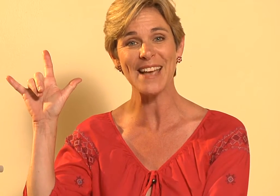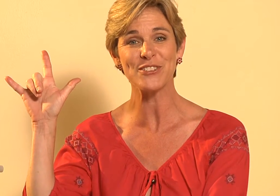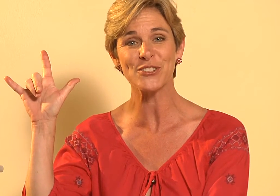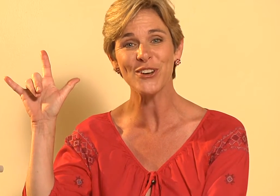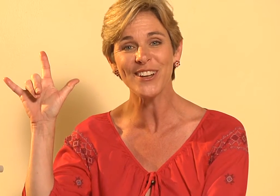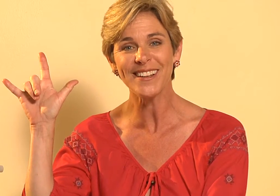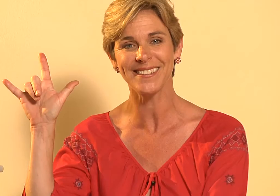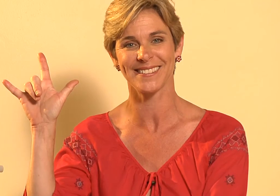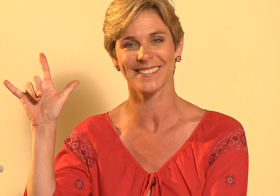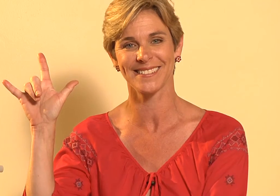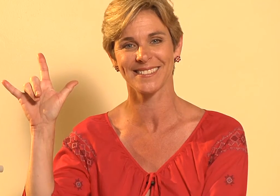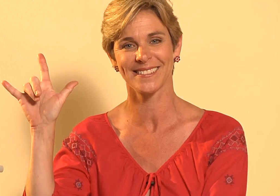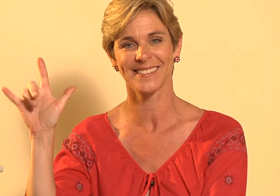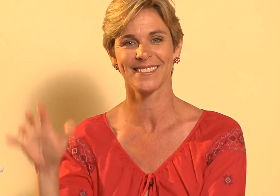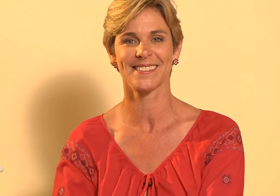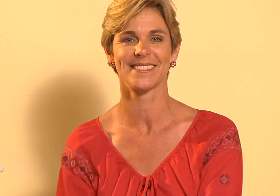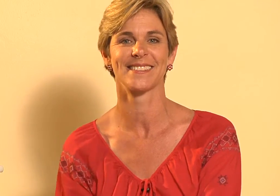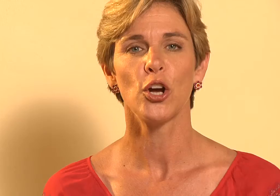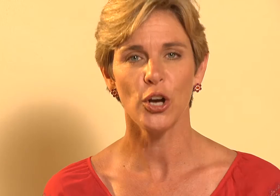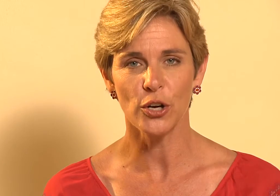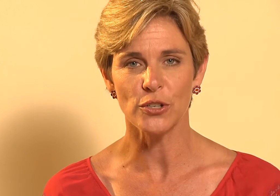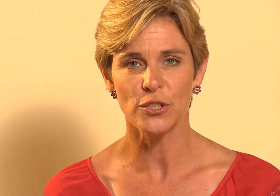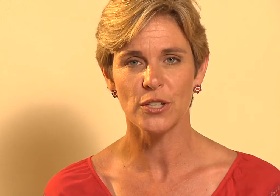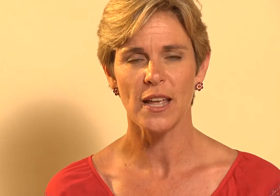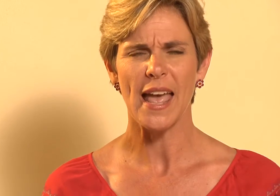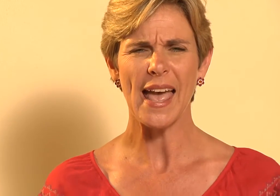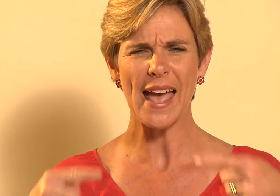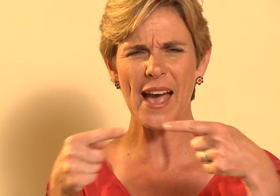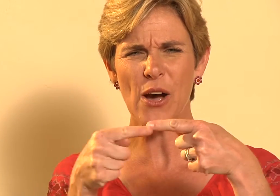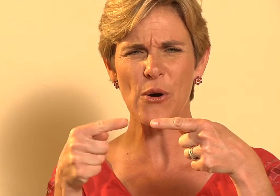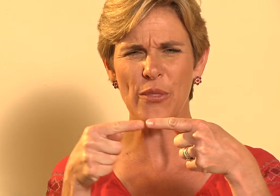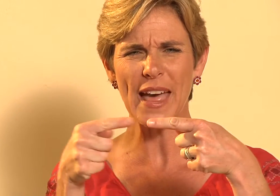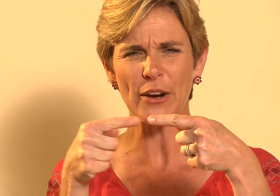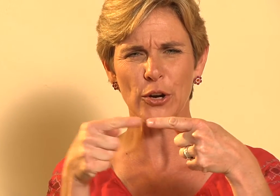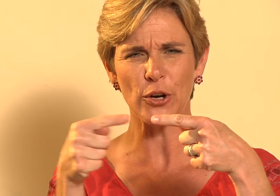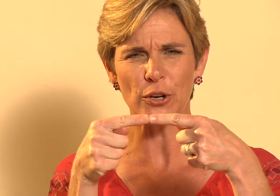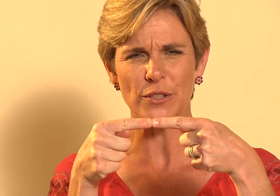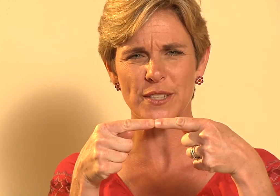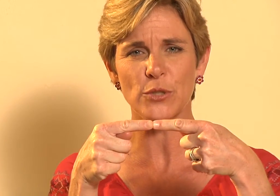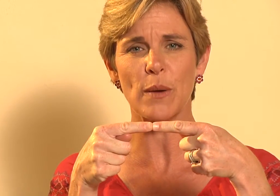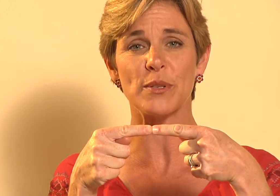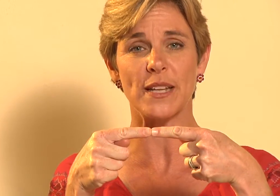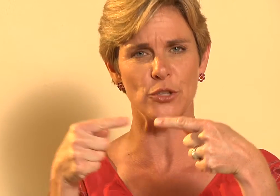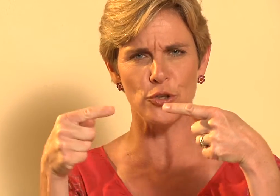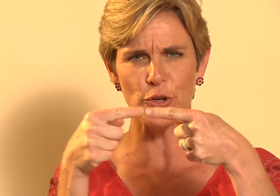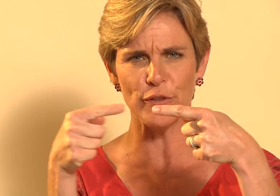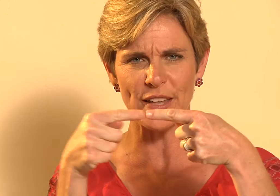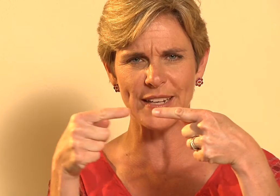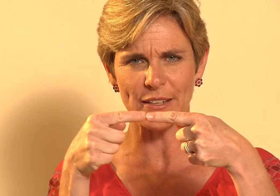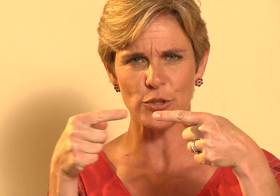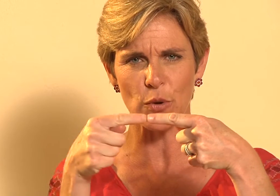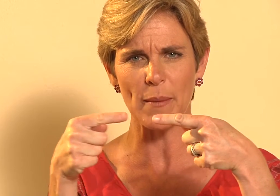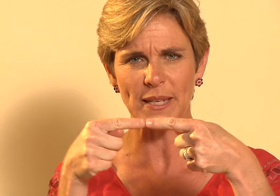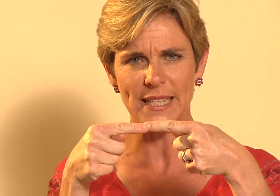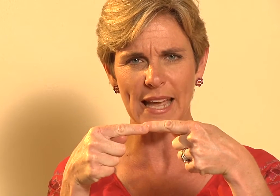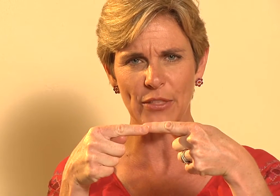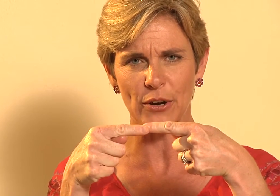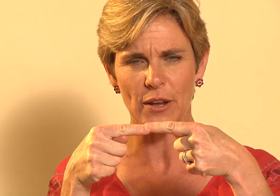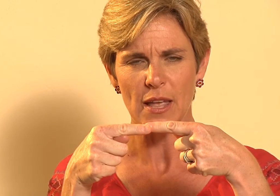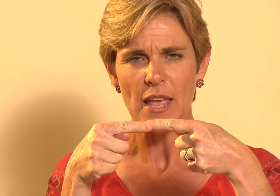after school. Hurt. Ow, that hurts. This represents nerve endings throbbing together. If